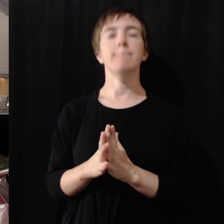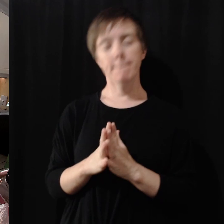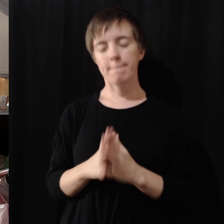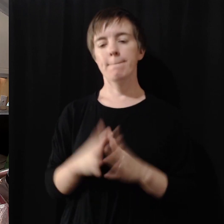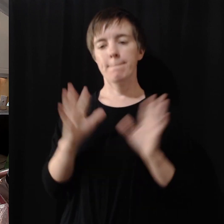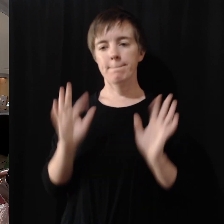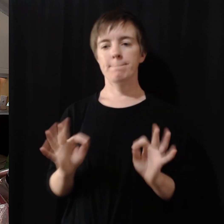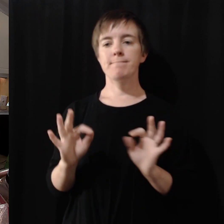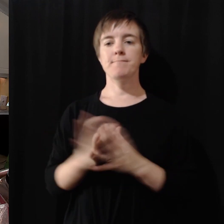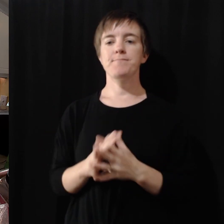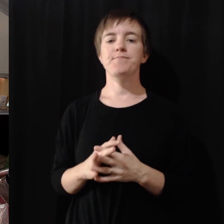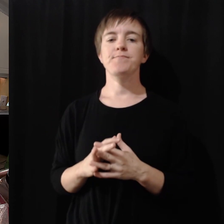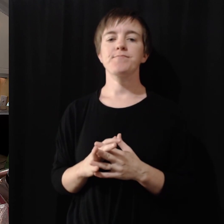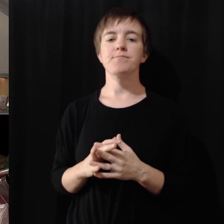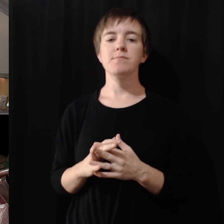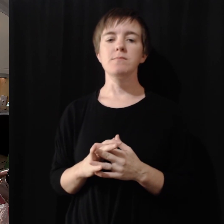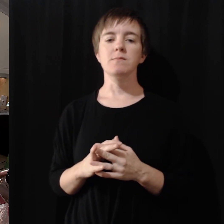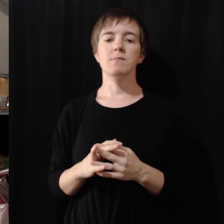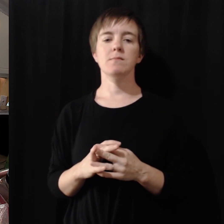There we go.